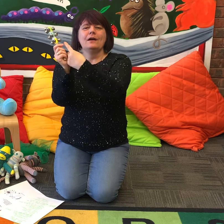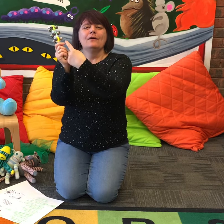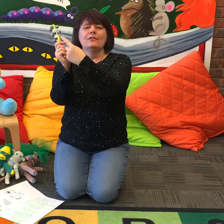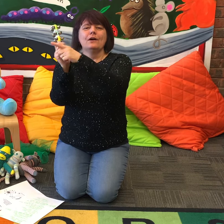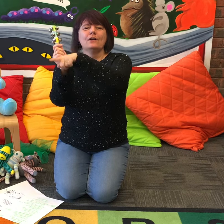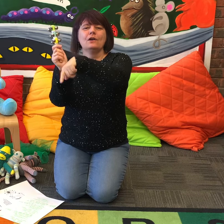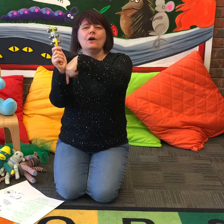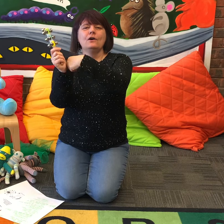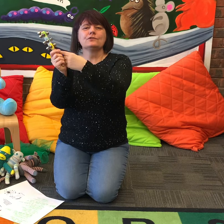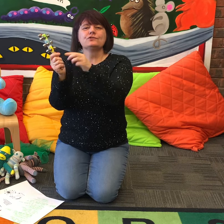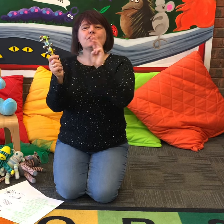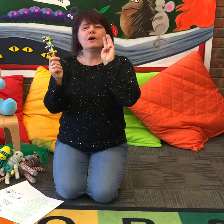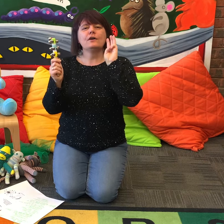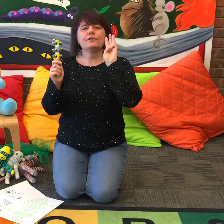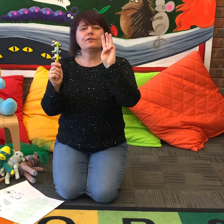The clock struck three.